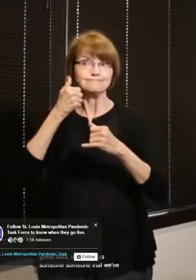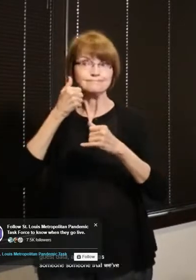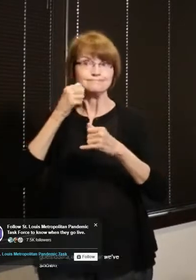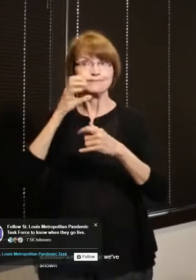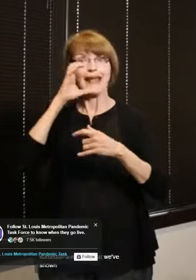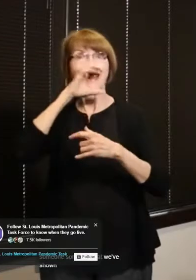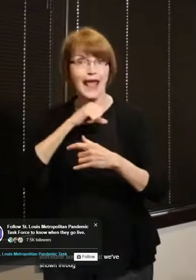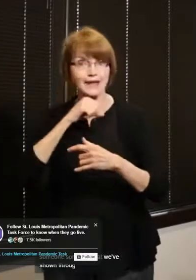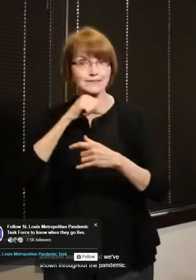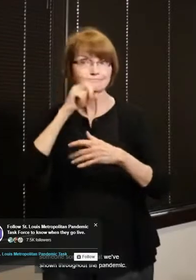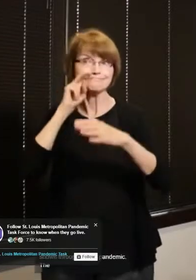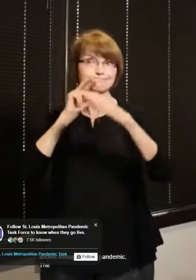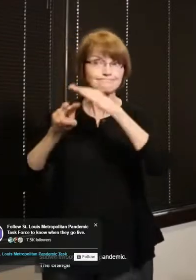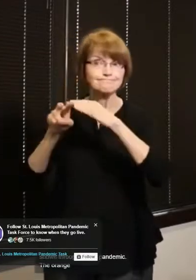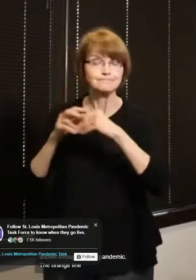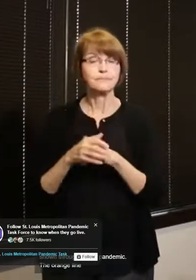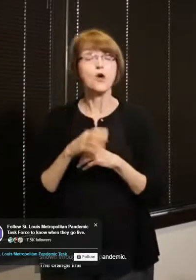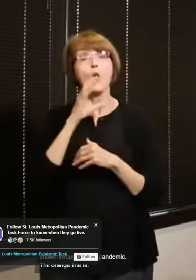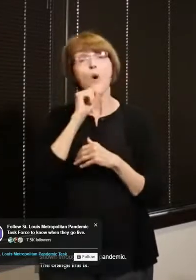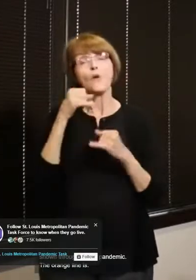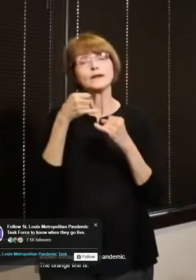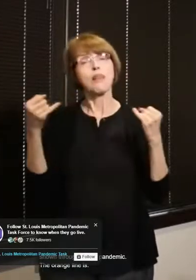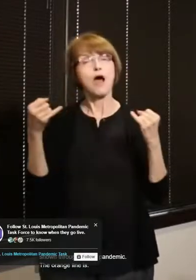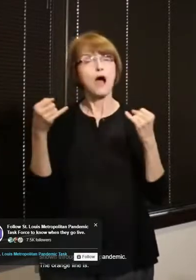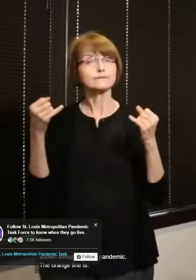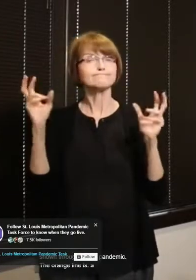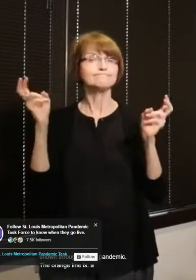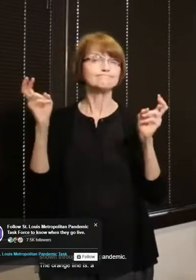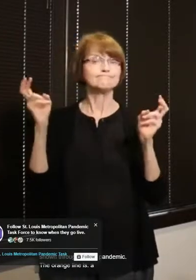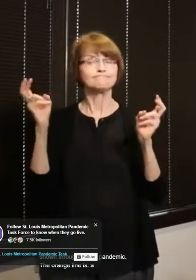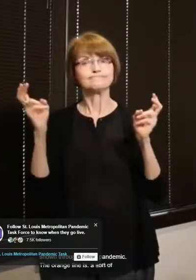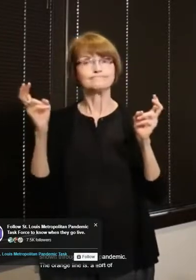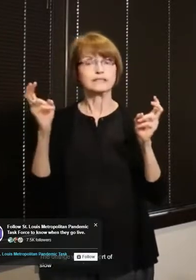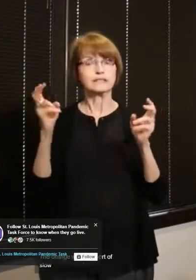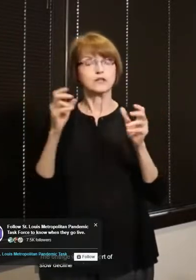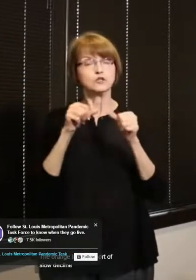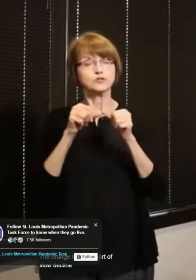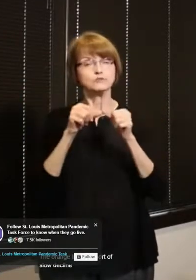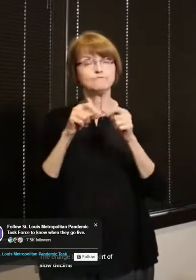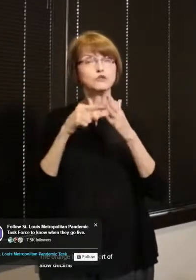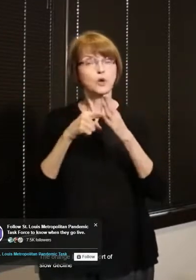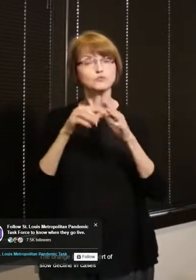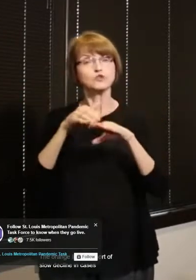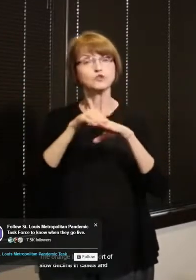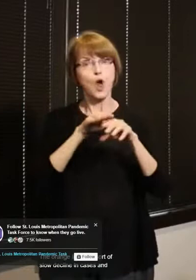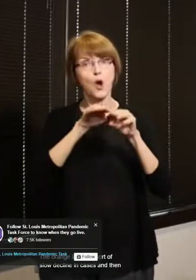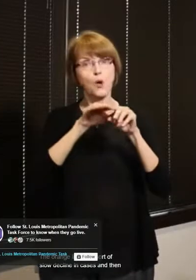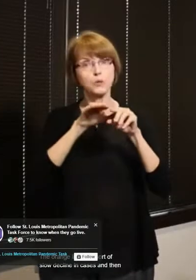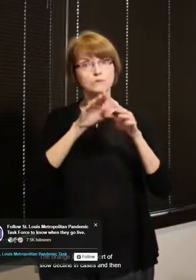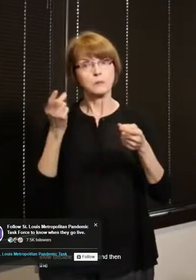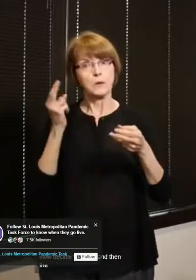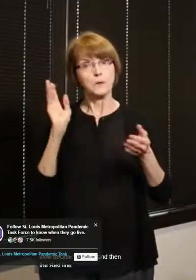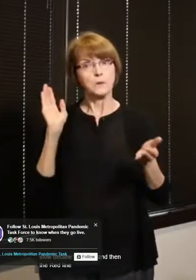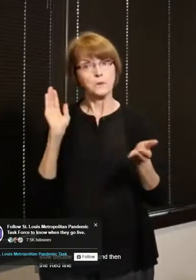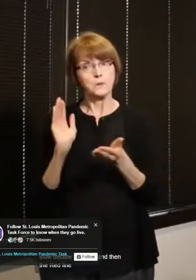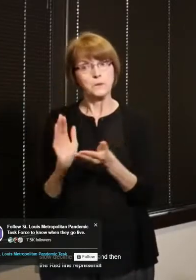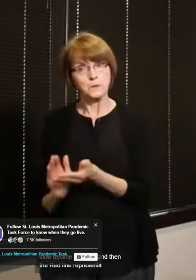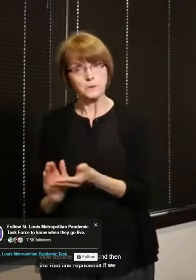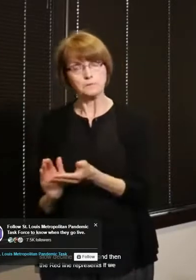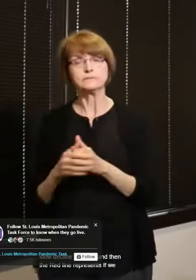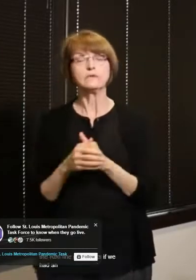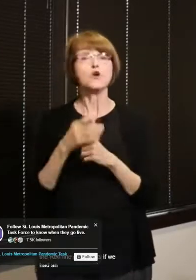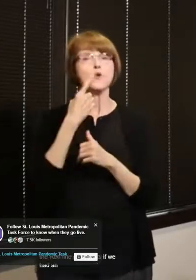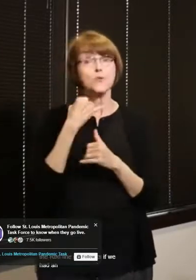throughout the pandemic. The orange line is considered a sort of slow decline in cases, and then the red line represents if we